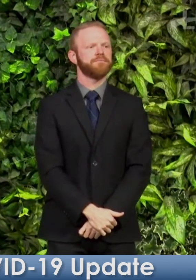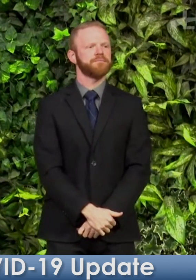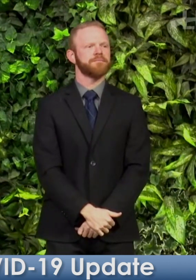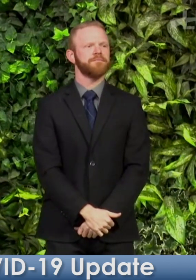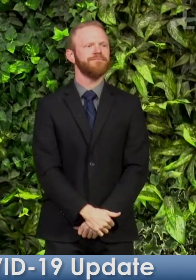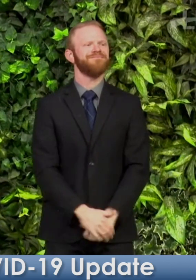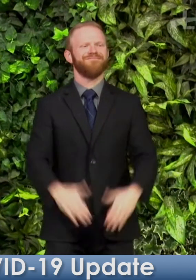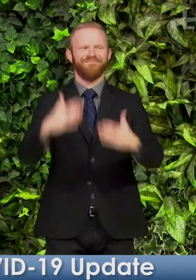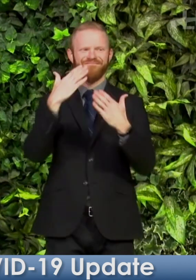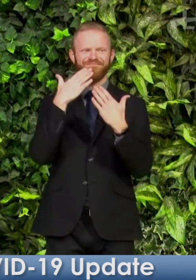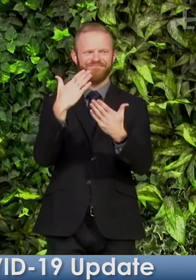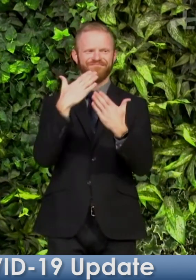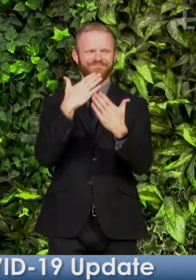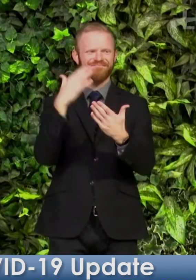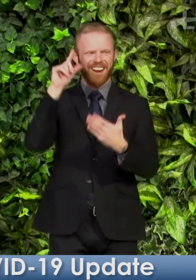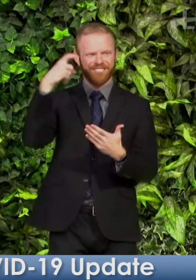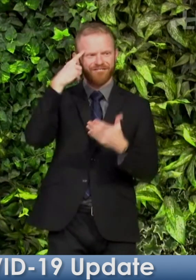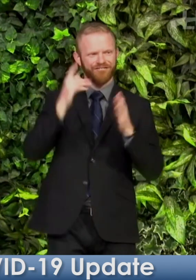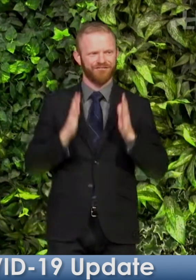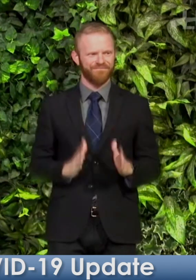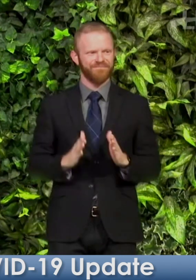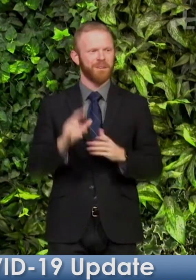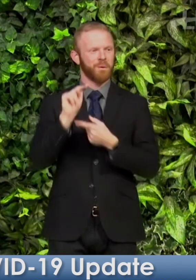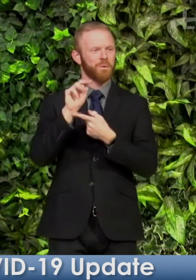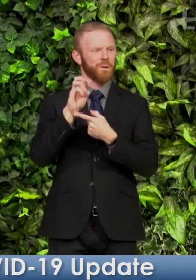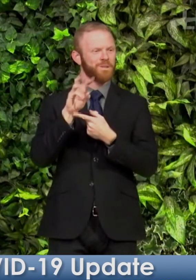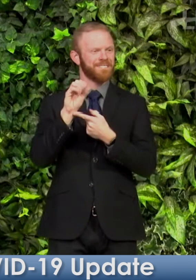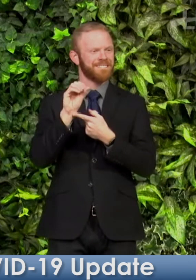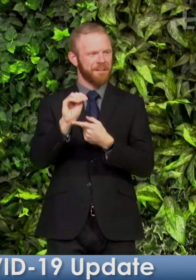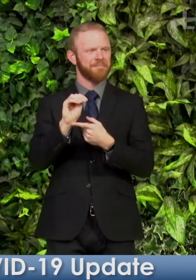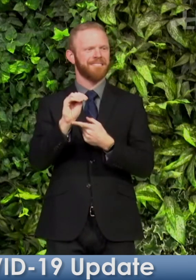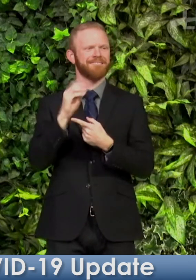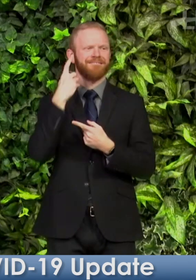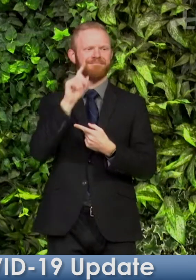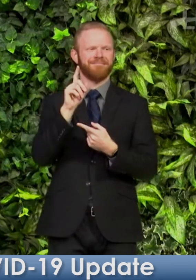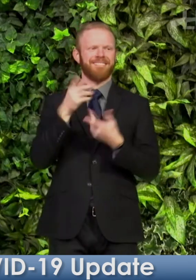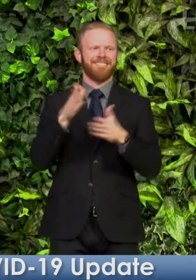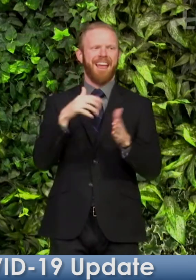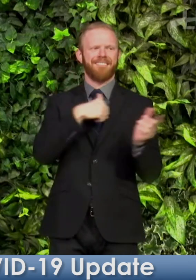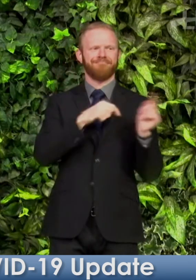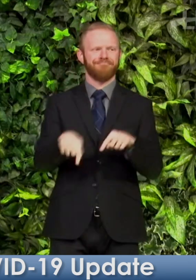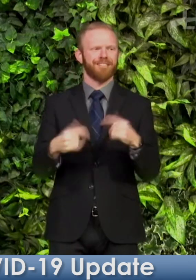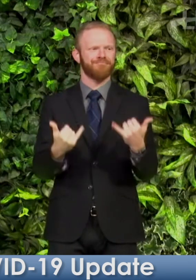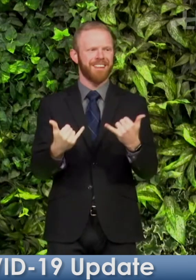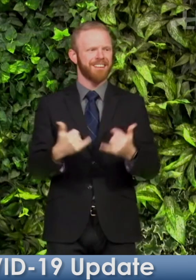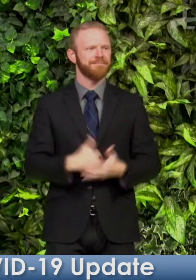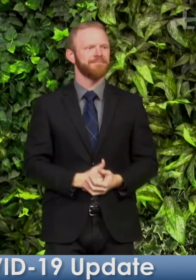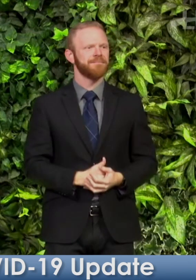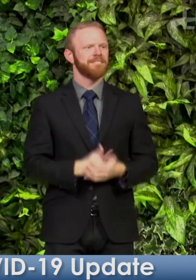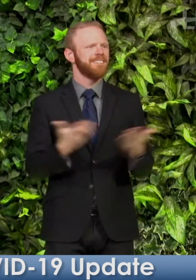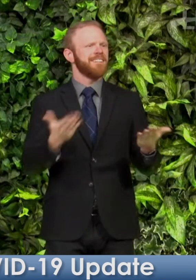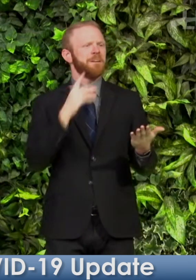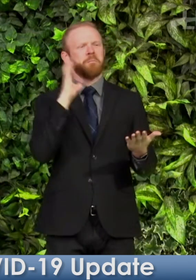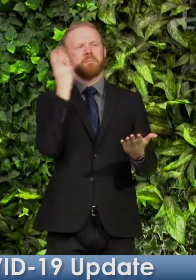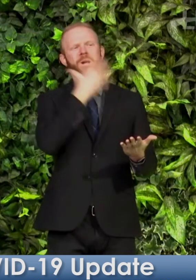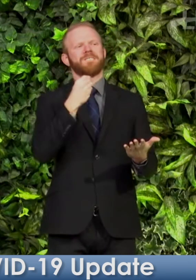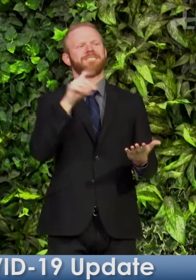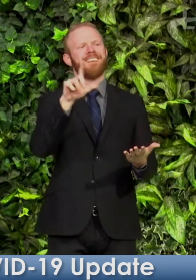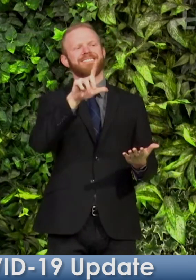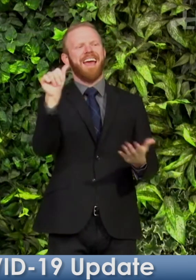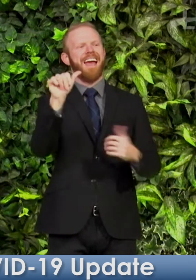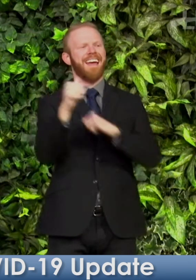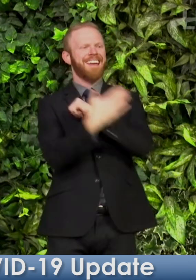Thank you, Governor Newsom, for being here today in beautiful Los Angeles County and even